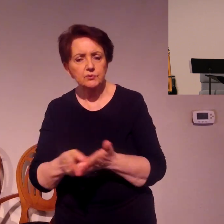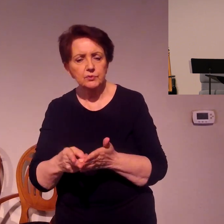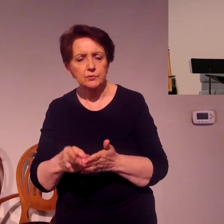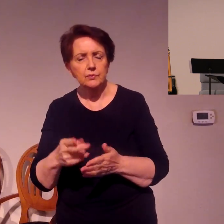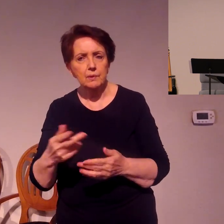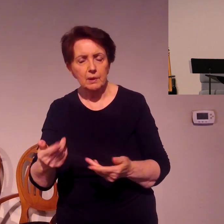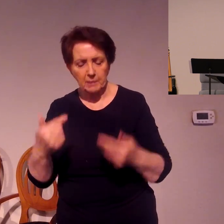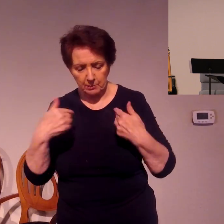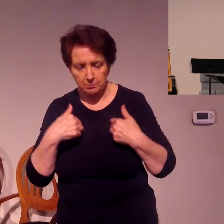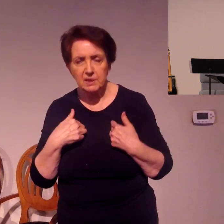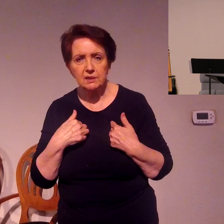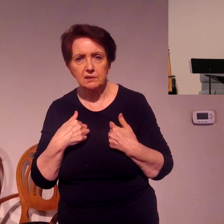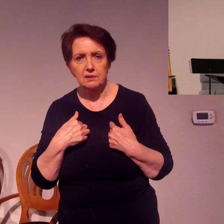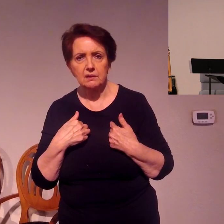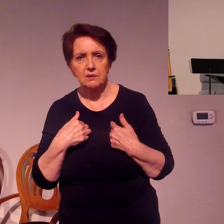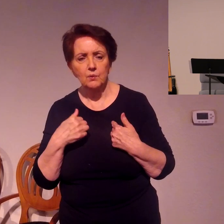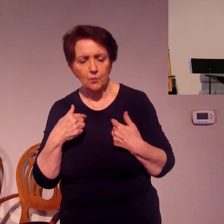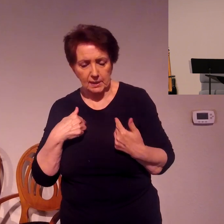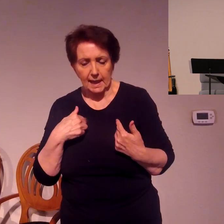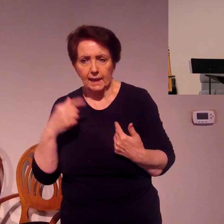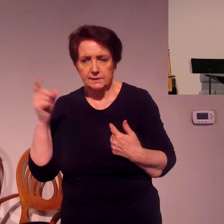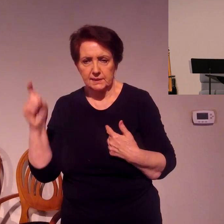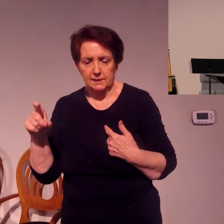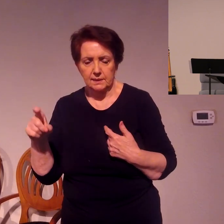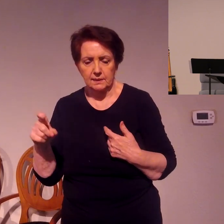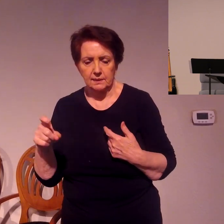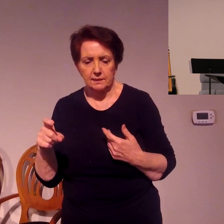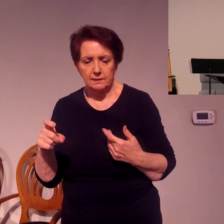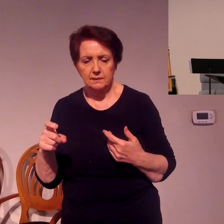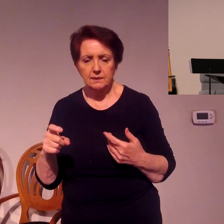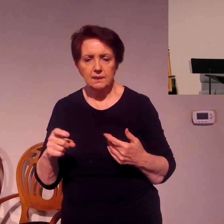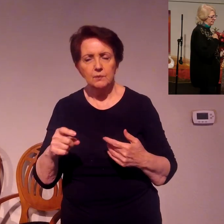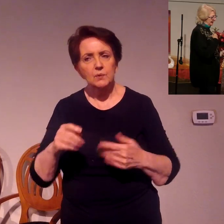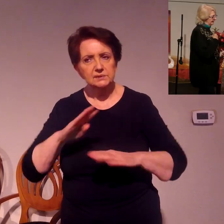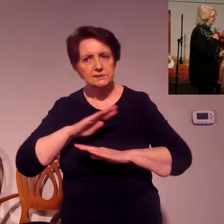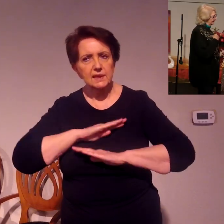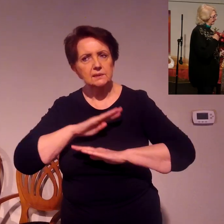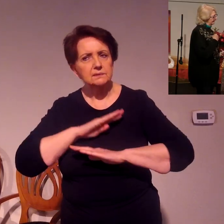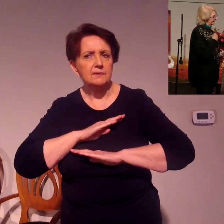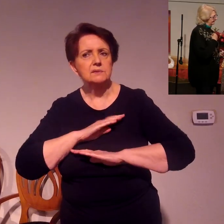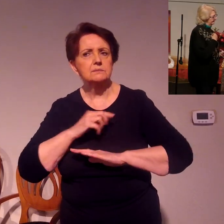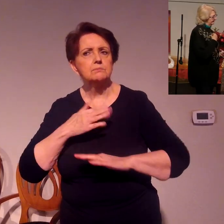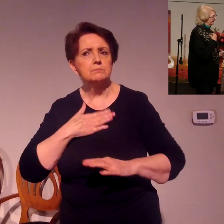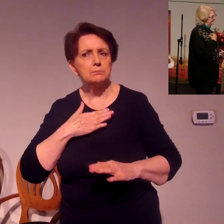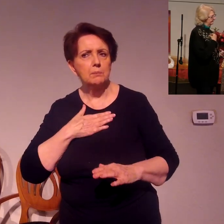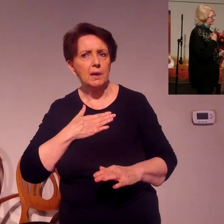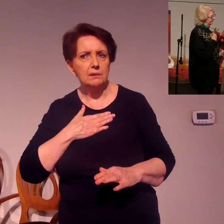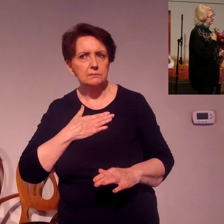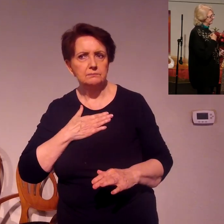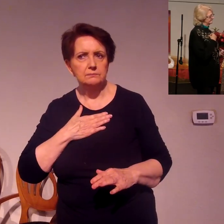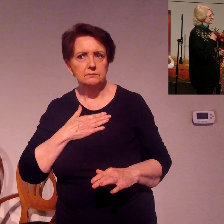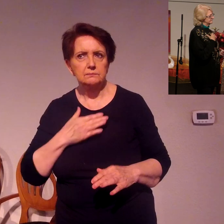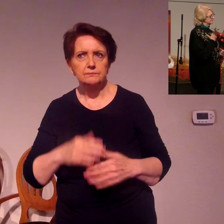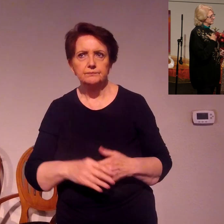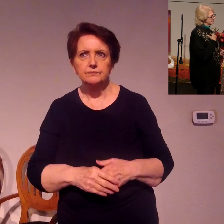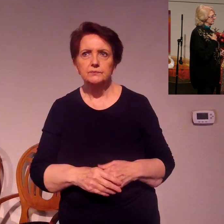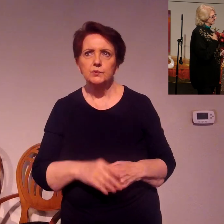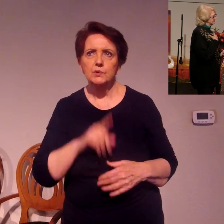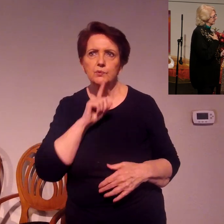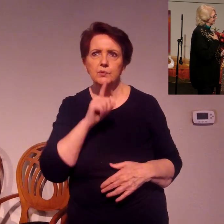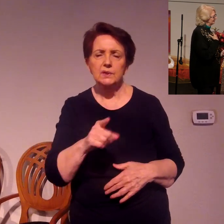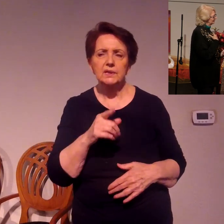and what I need and what fills my cup up. Yeah, what really